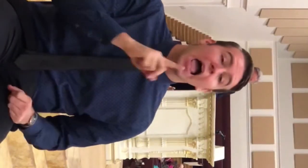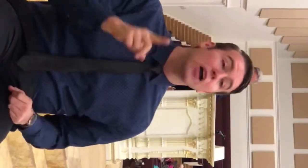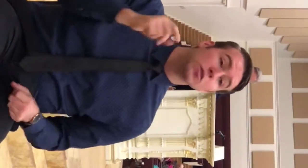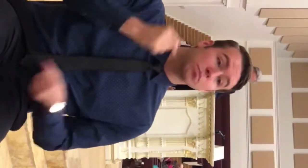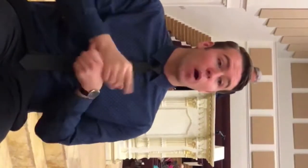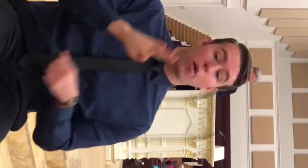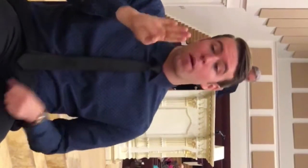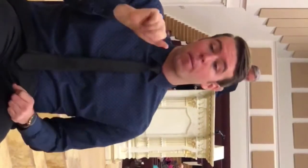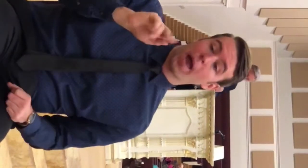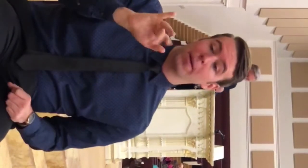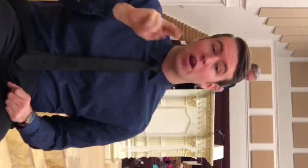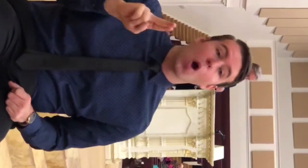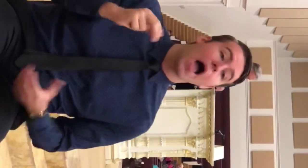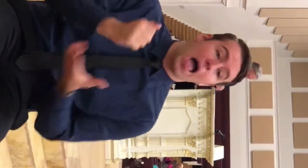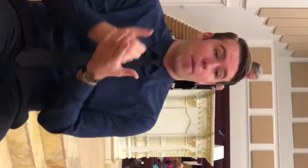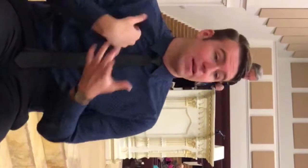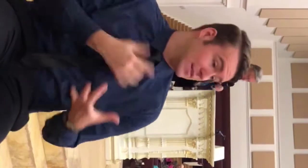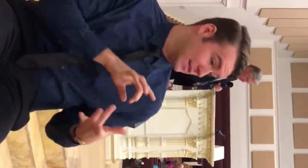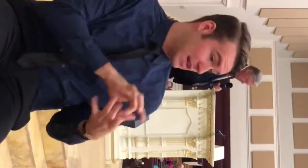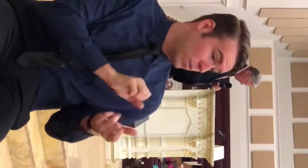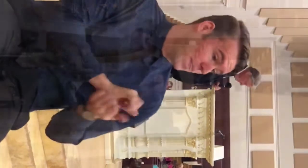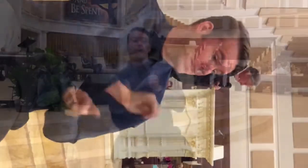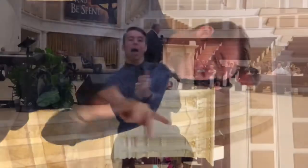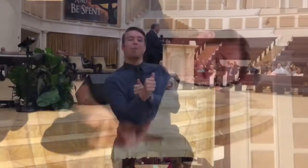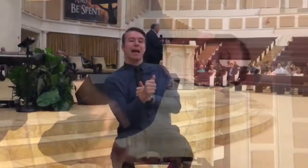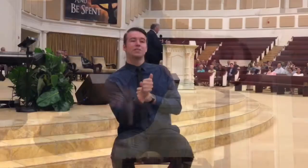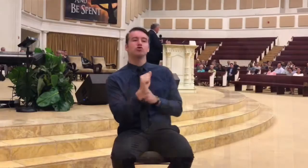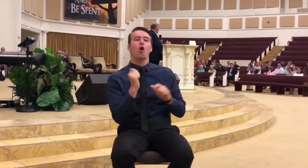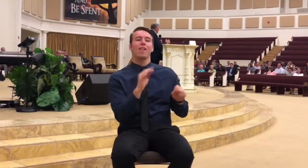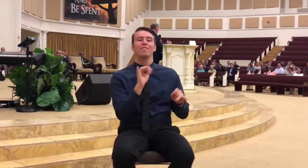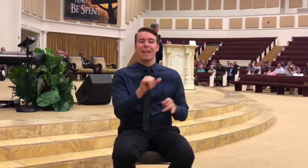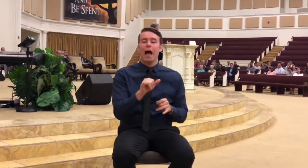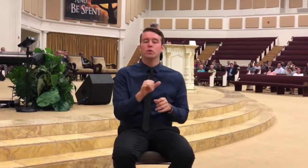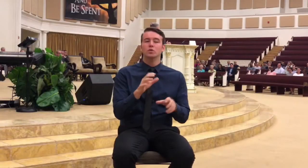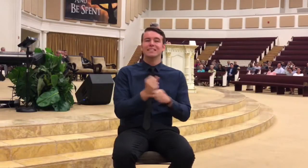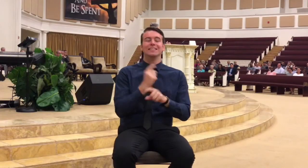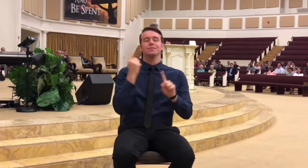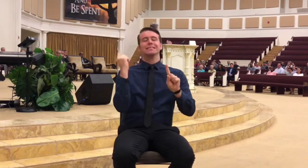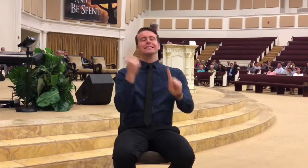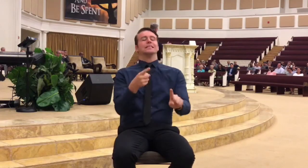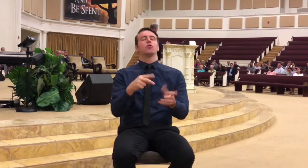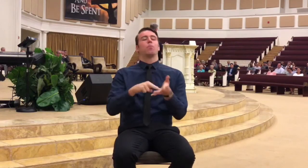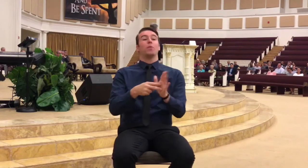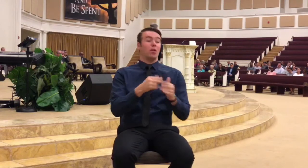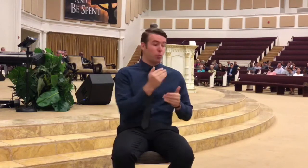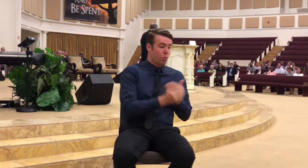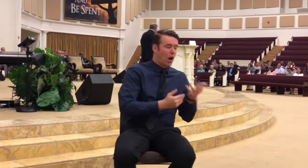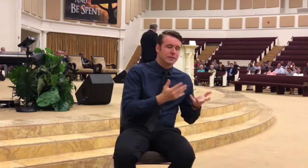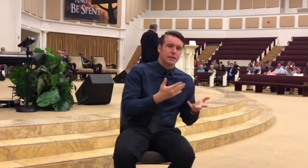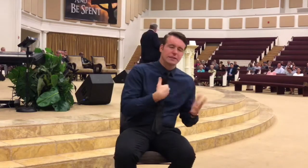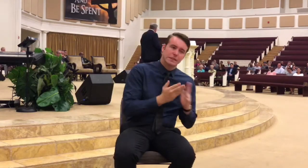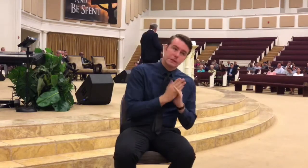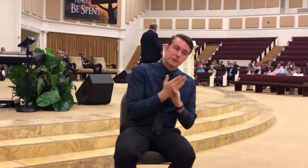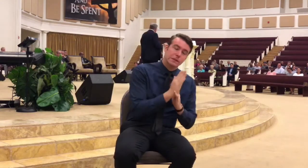connect with these people and got this beautiful place. The purpose, the main thing, instead of the process.